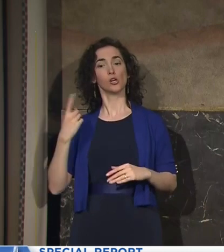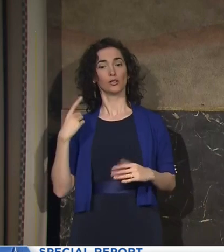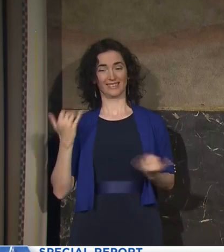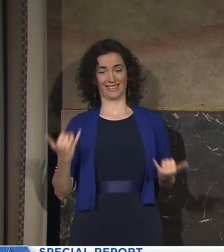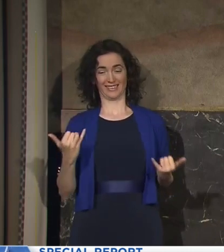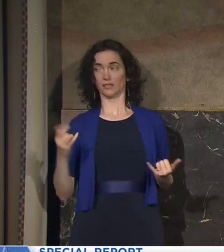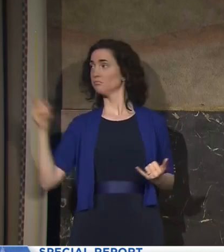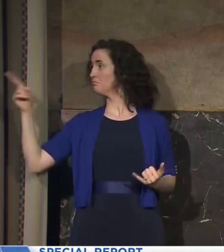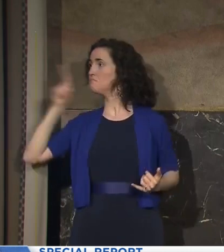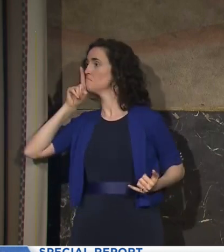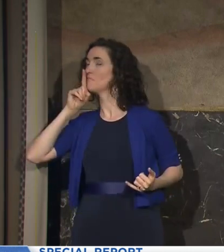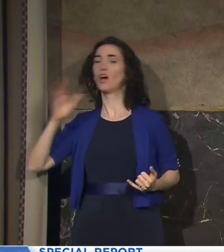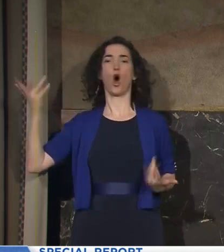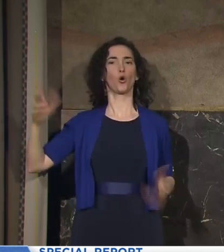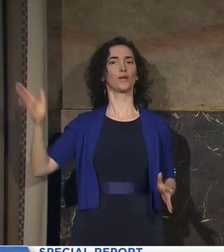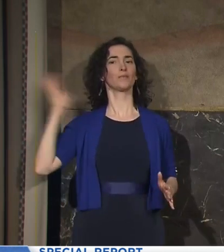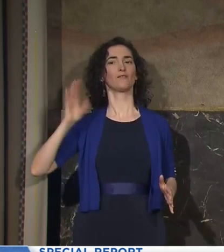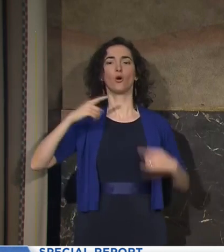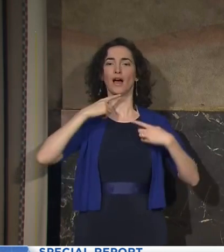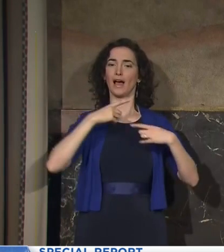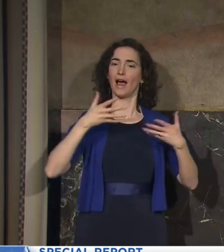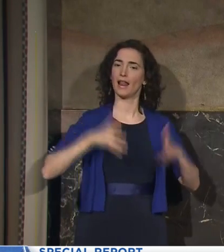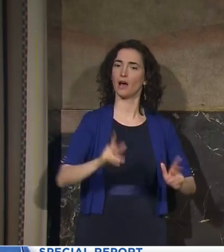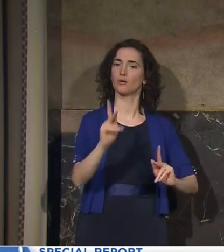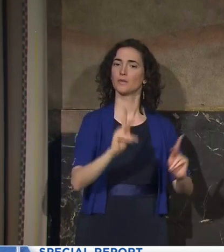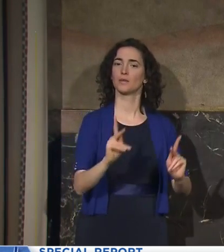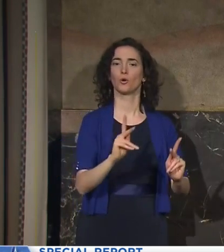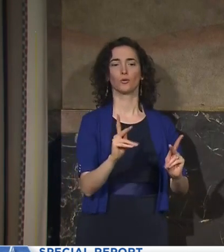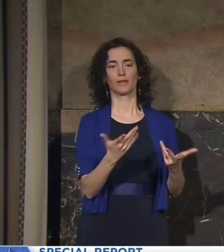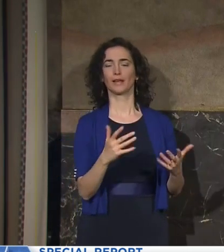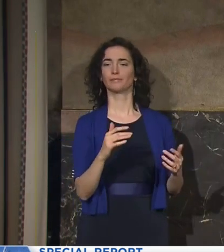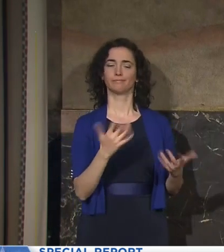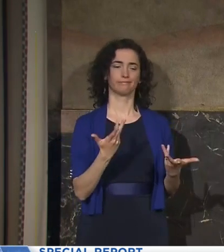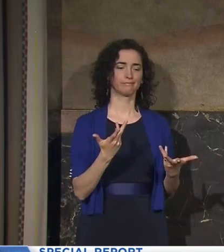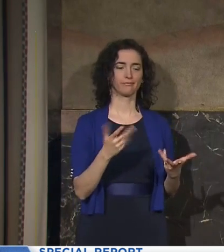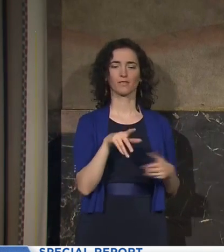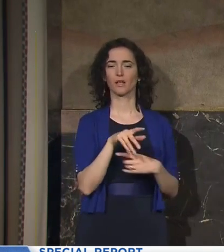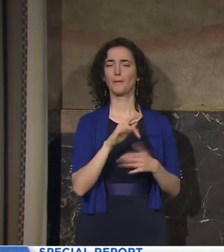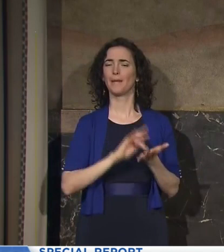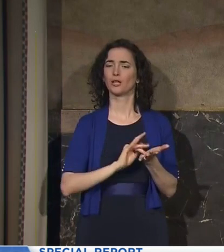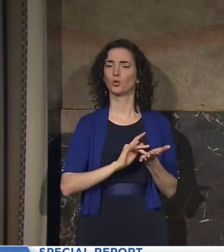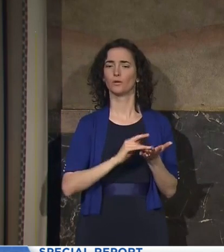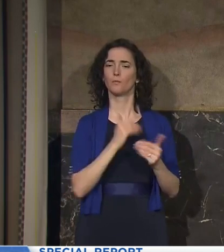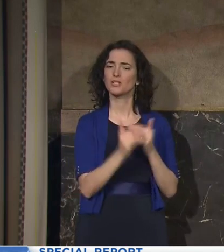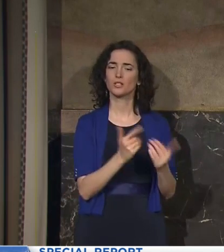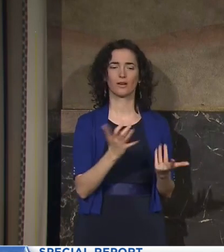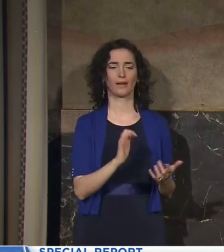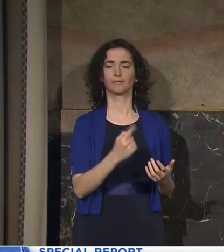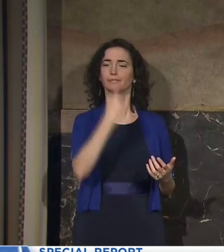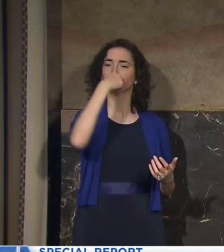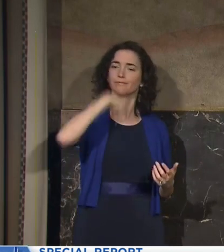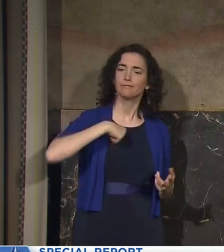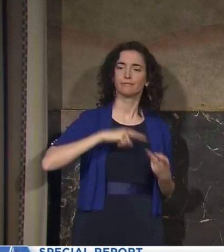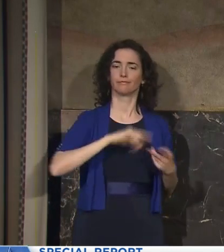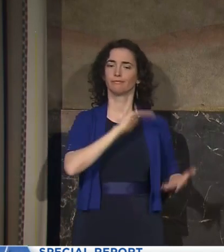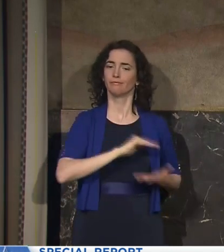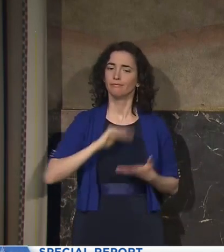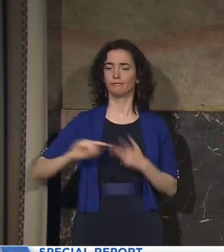medical procedures and surgical procedures, and a couple of other areas as well.